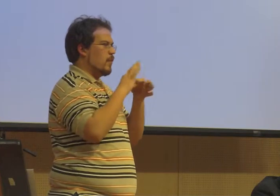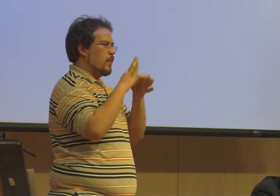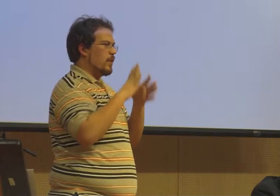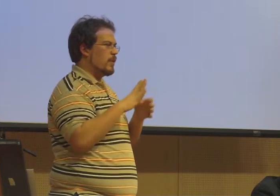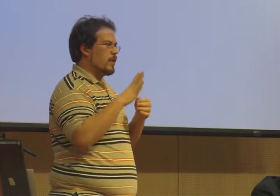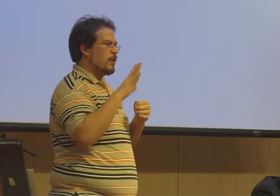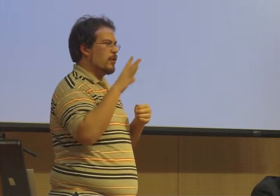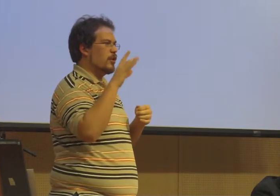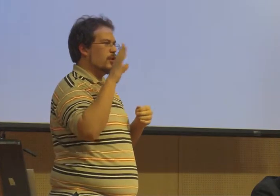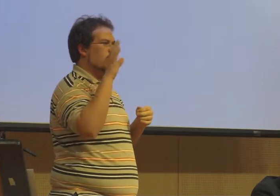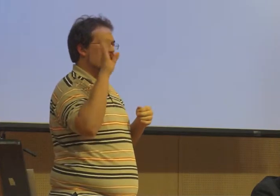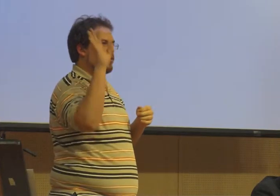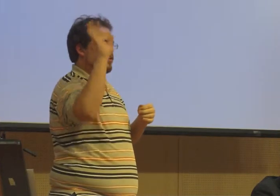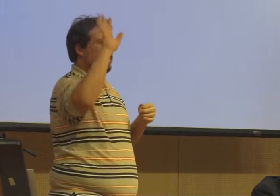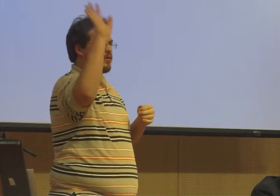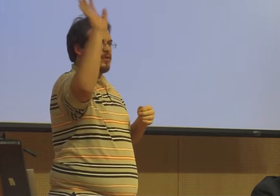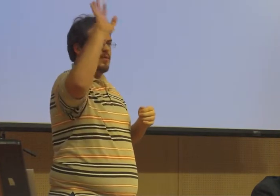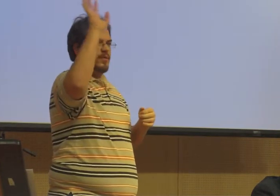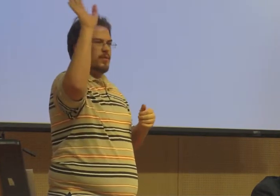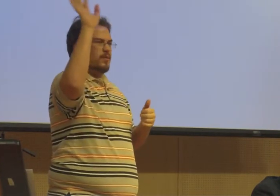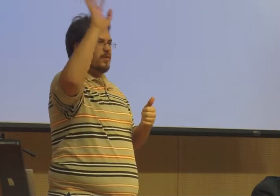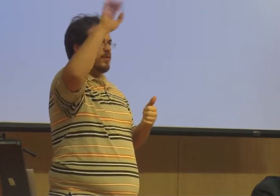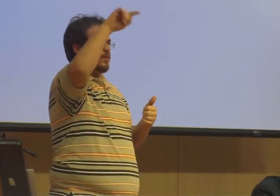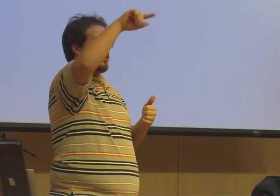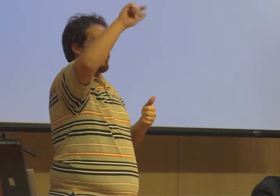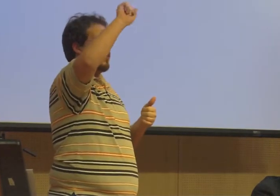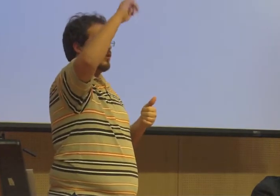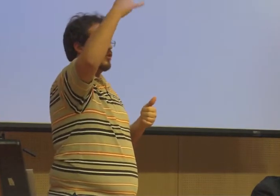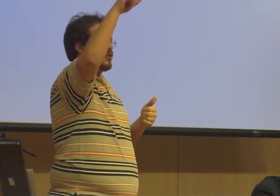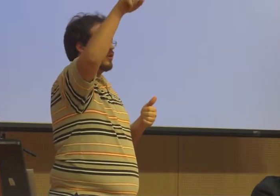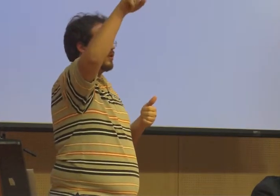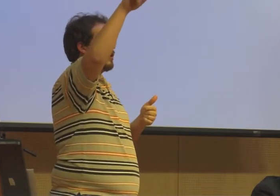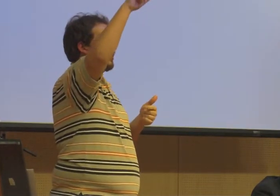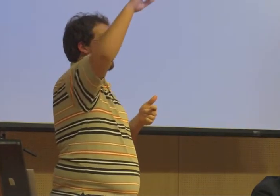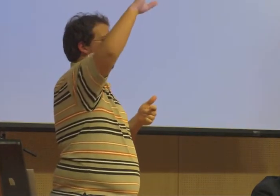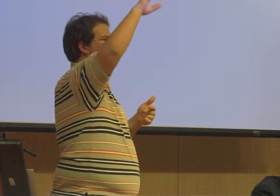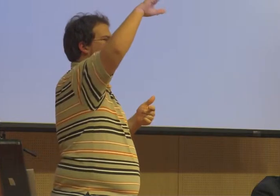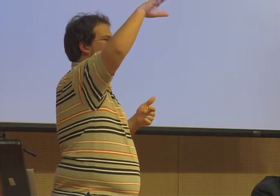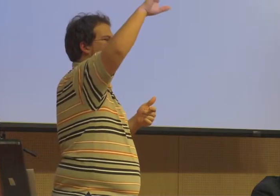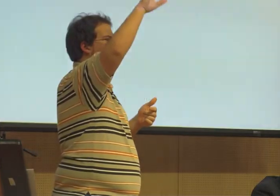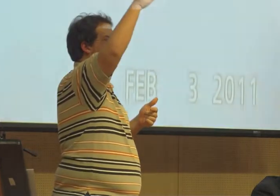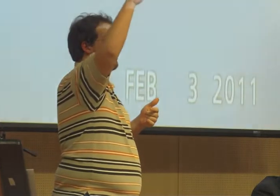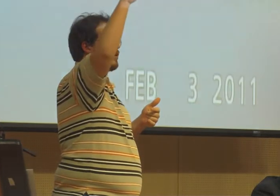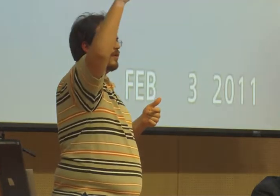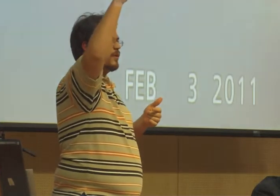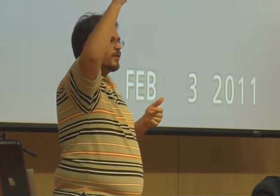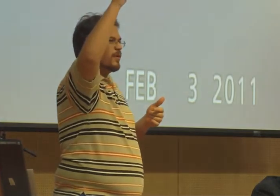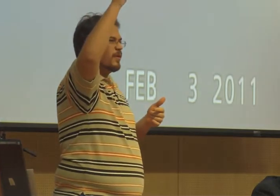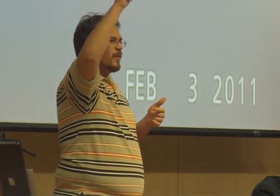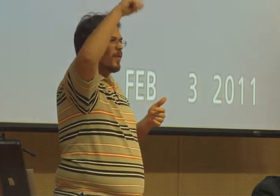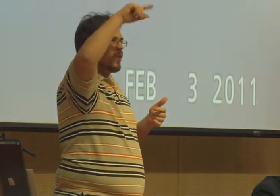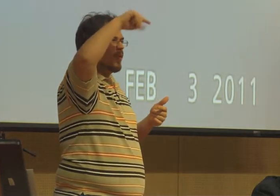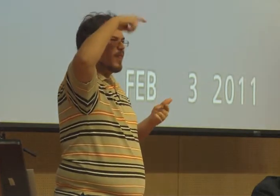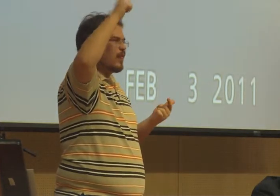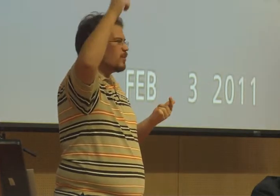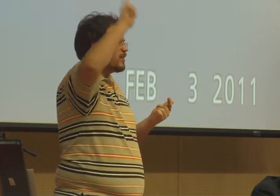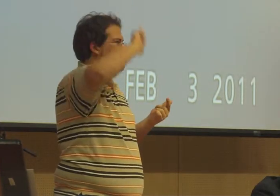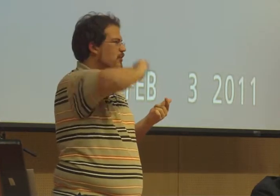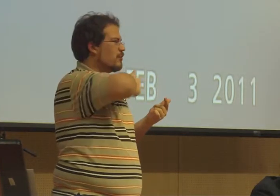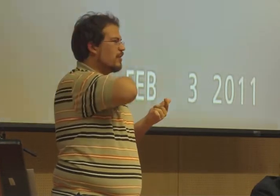You know that we have the student life team coordinators here. Where are they? I see AJ. Let's see, who else